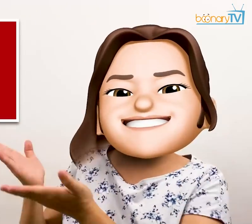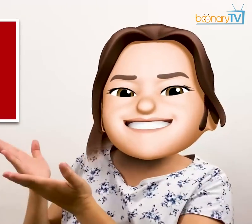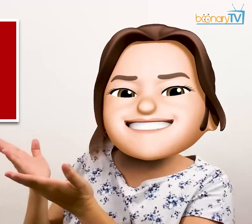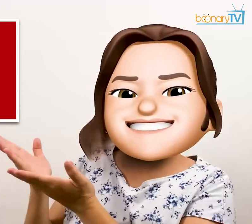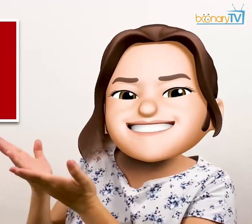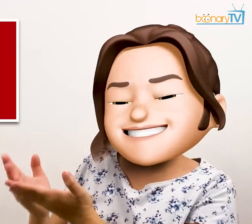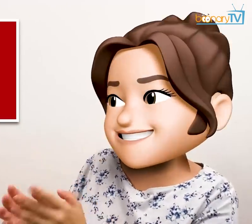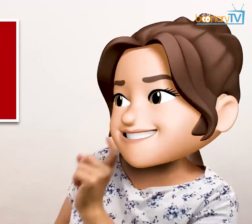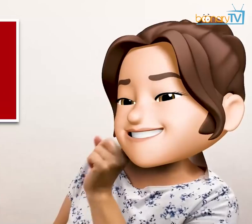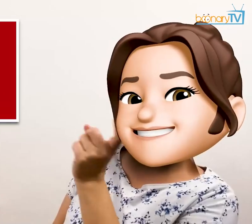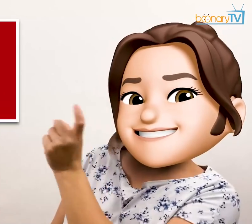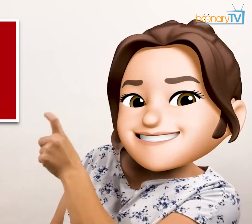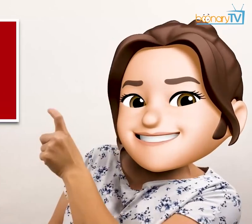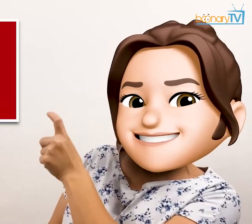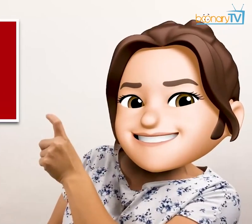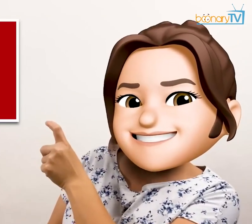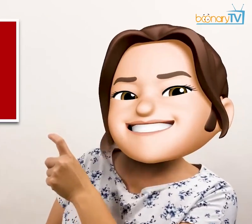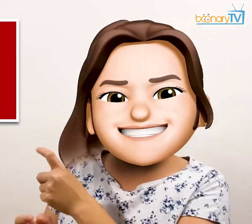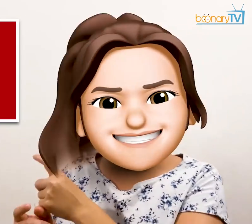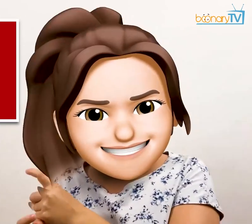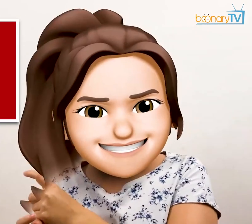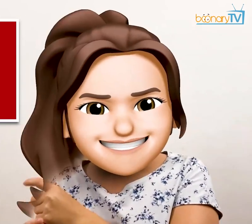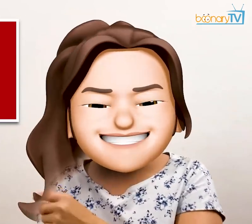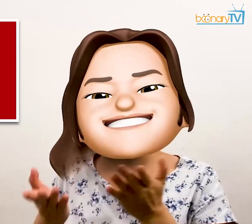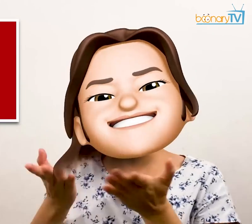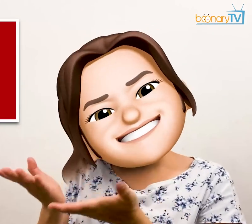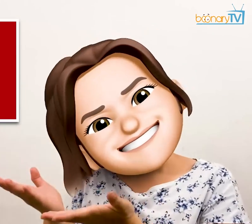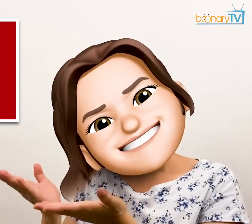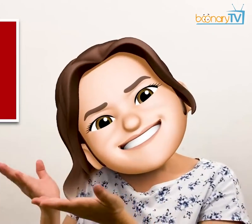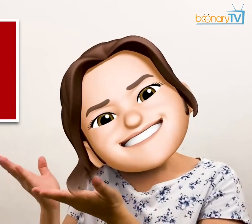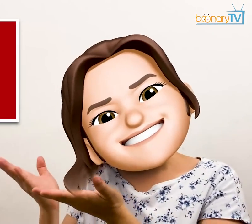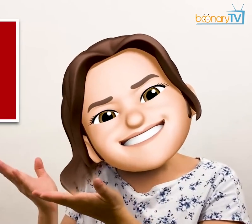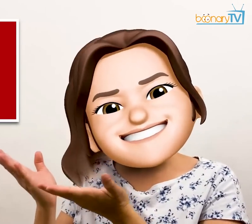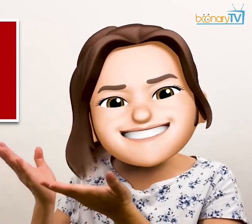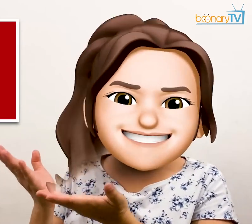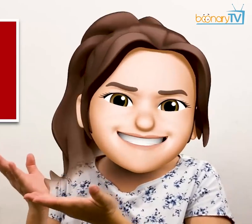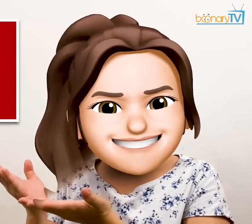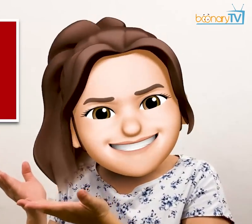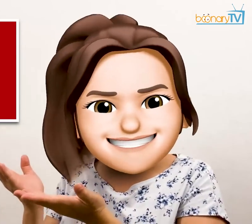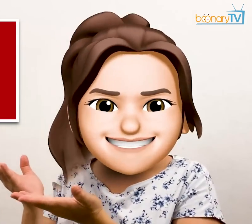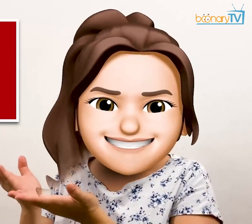long as they go, large of to by one of the six months. But the ability to thing is a very, very they apply to boat will find out what happens. You